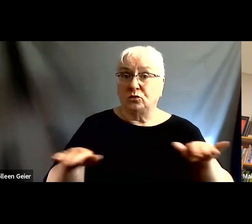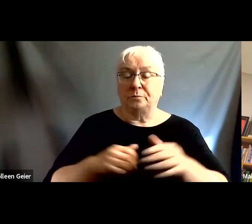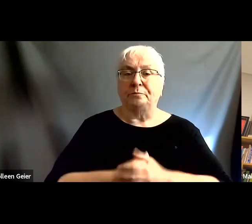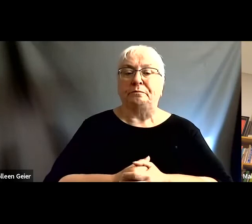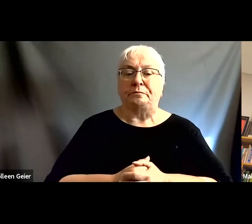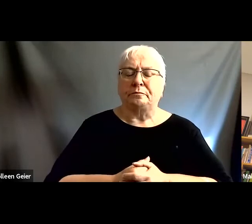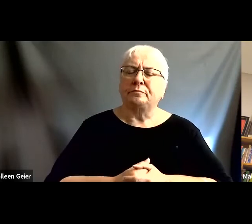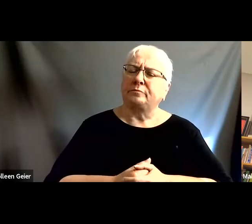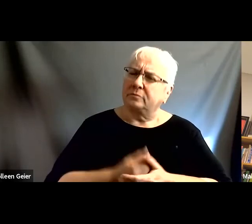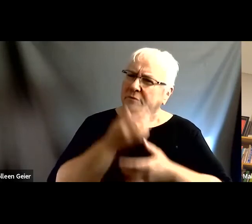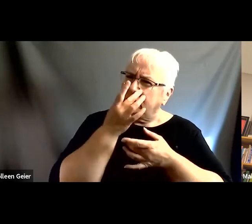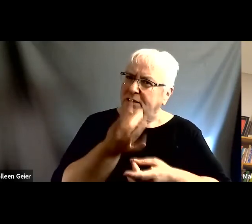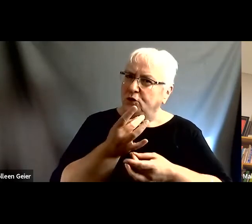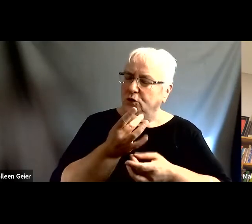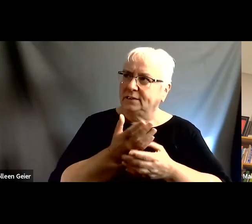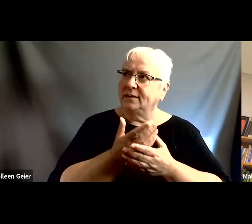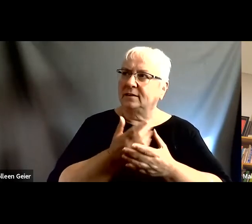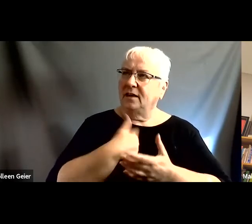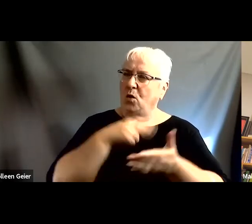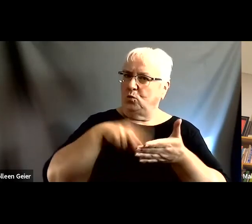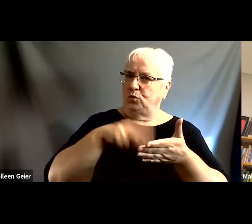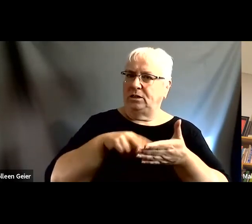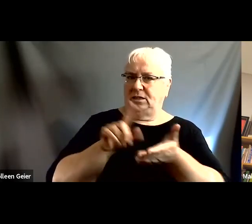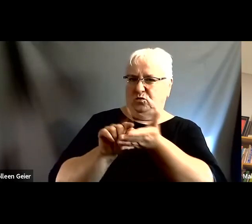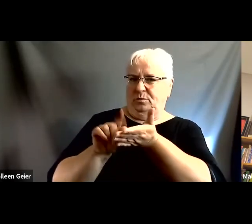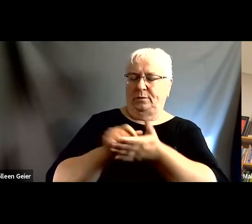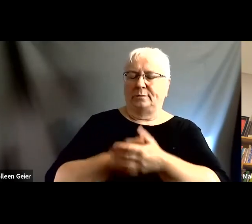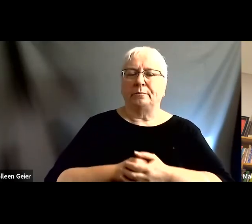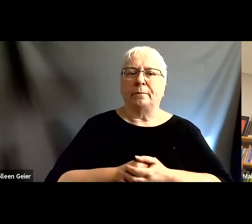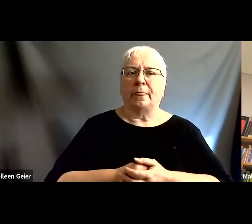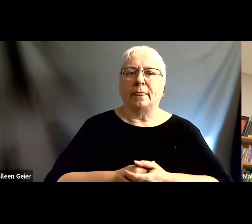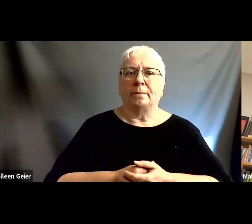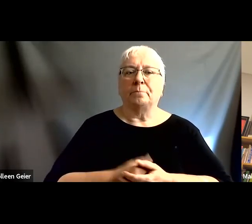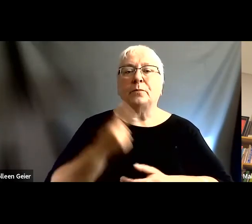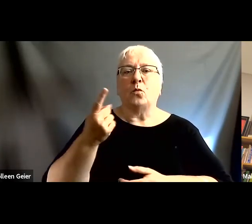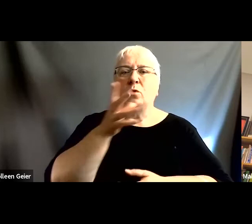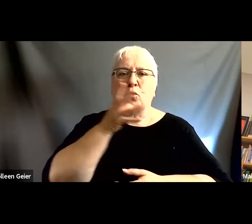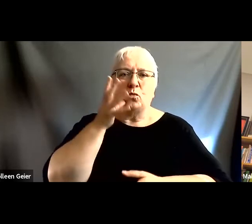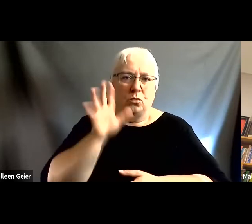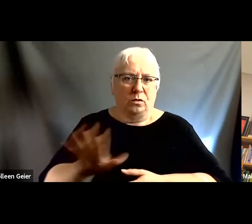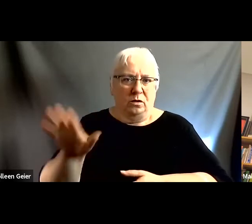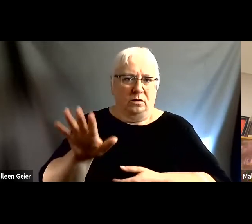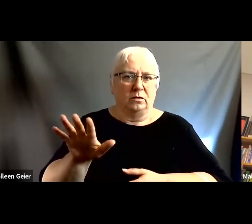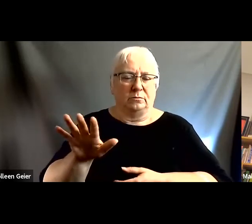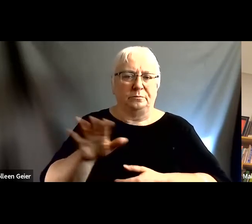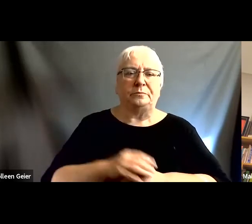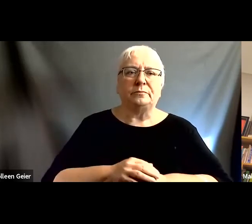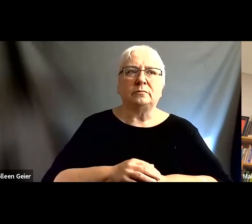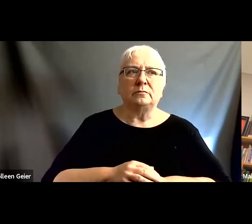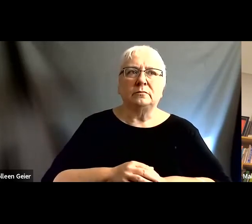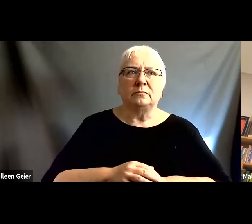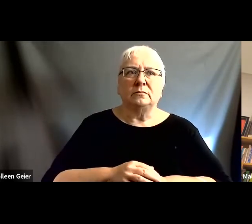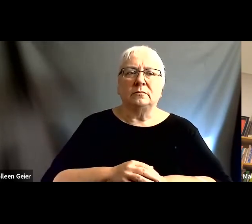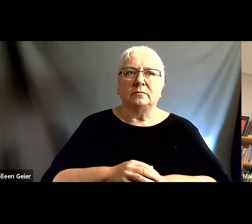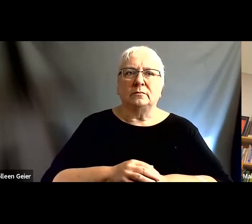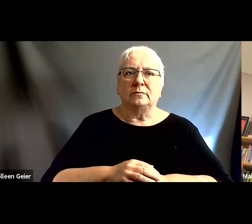of the interesting things that I was reading about in the paper was that in one of the rural areas, the people there in the